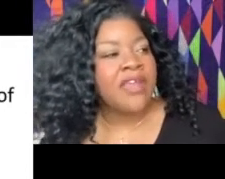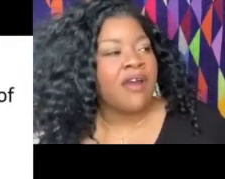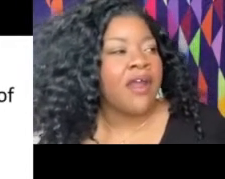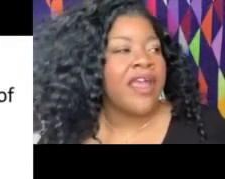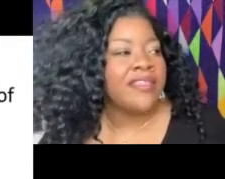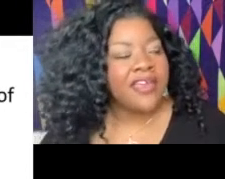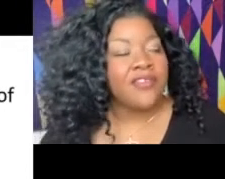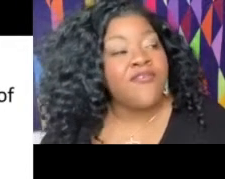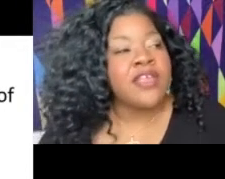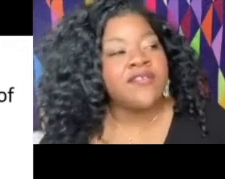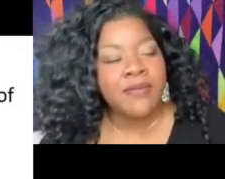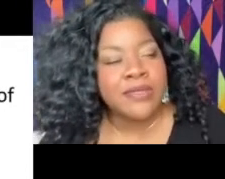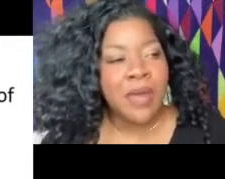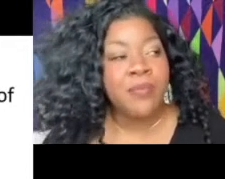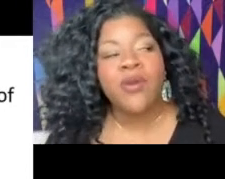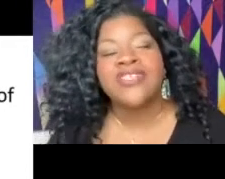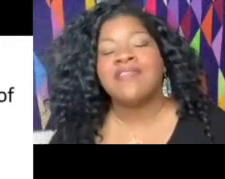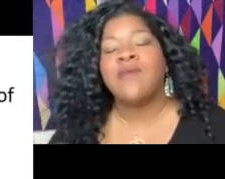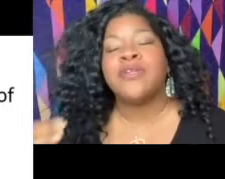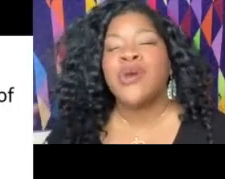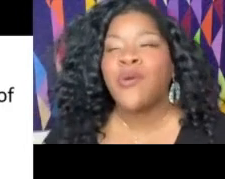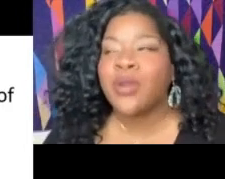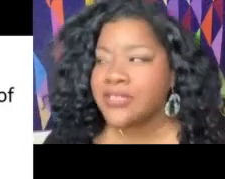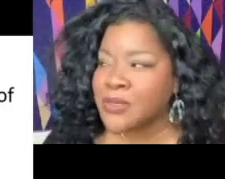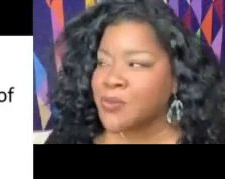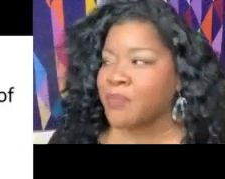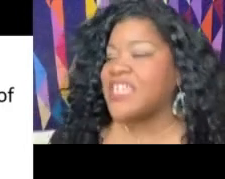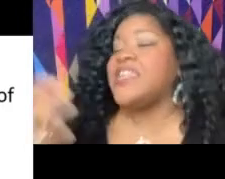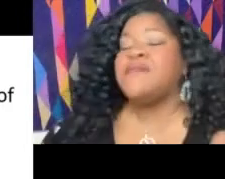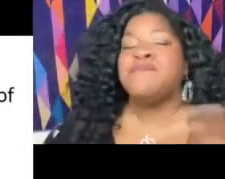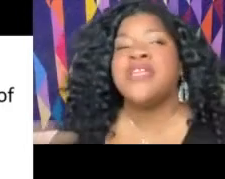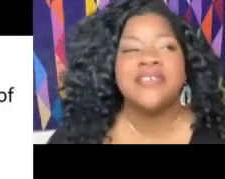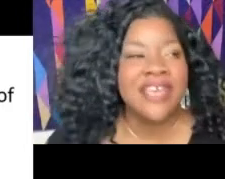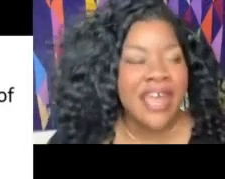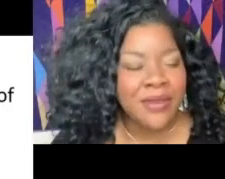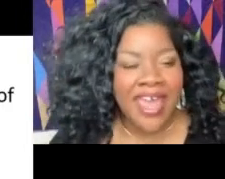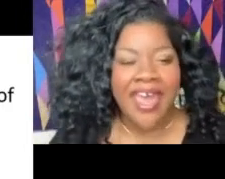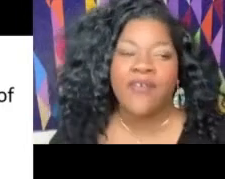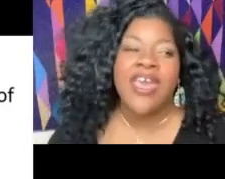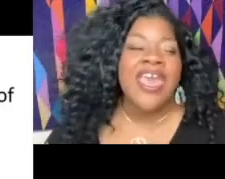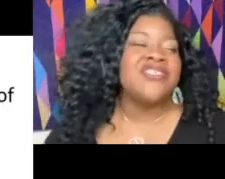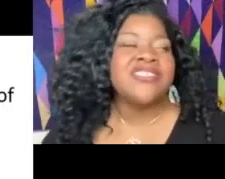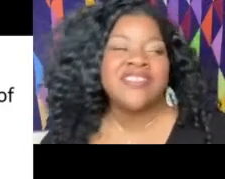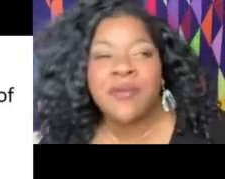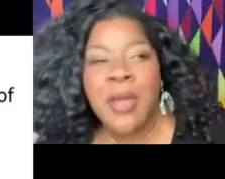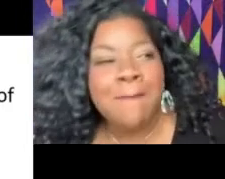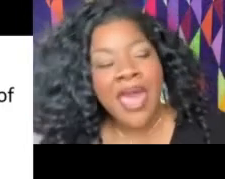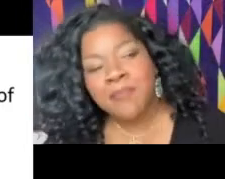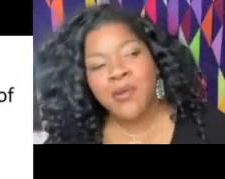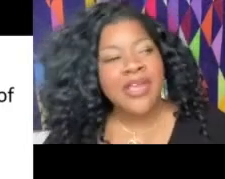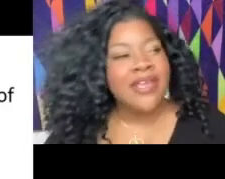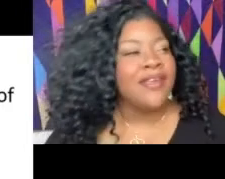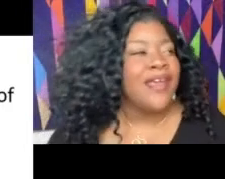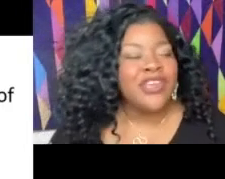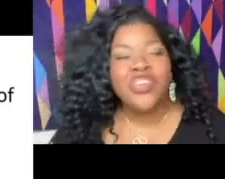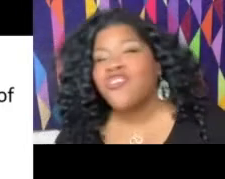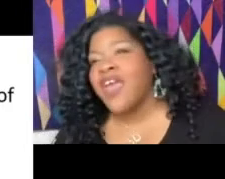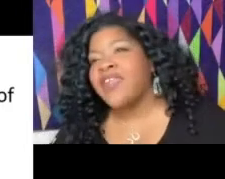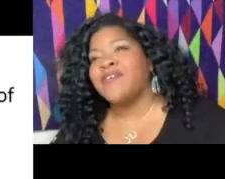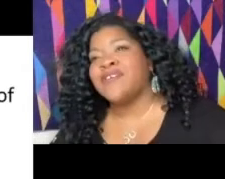Vanessa radar, and they could feel if I was on my porch, and they would totally disrupt any meetings that I would have and just start